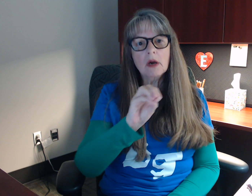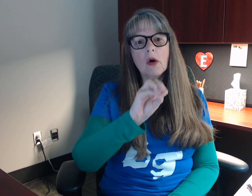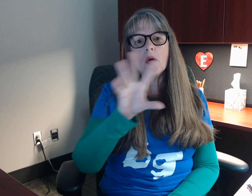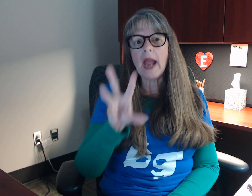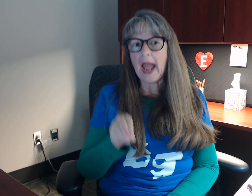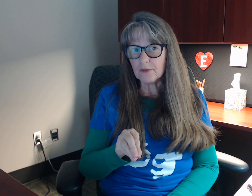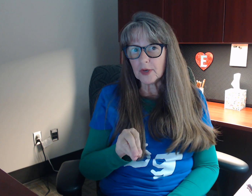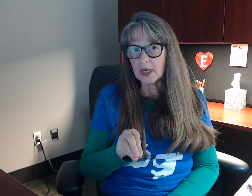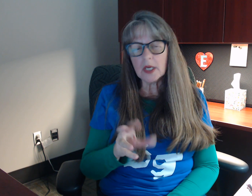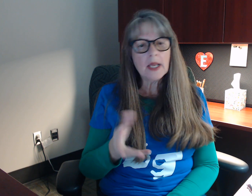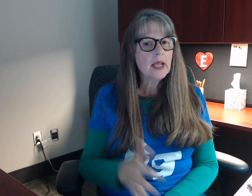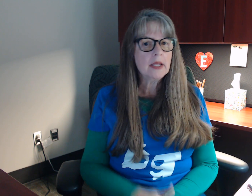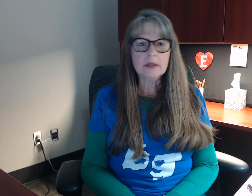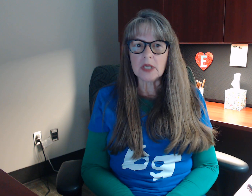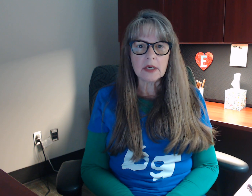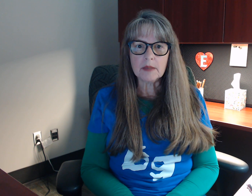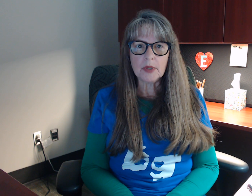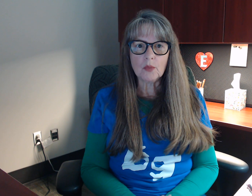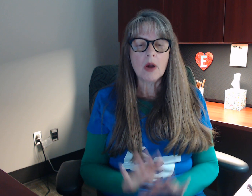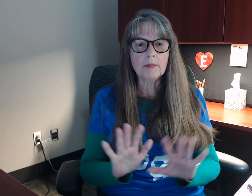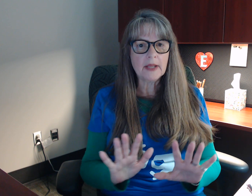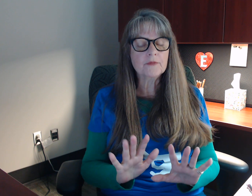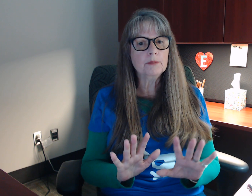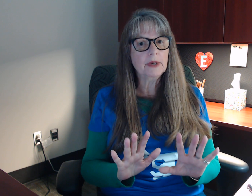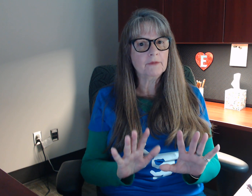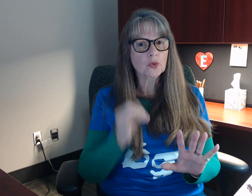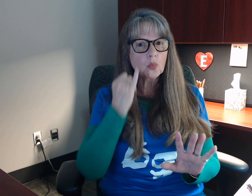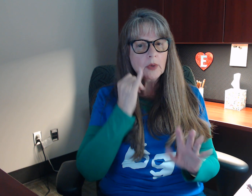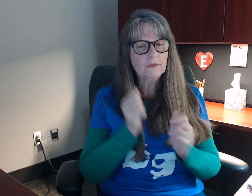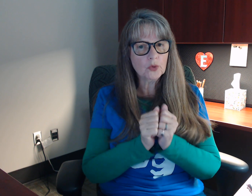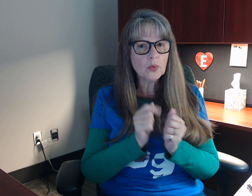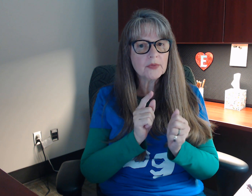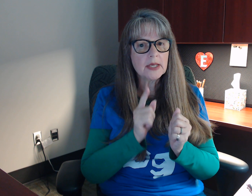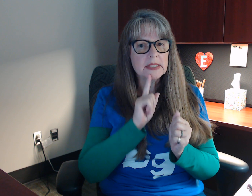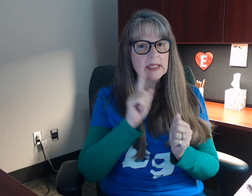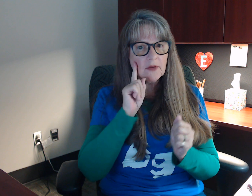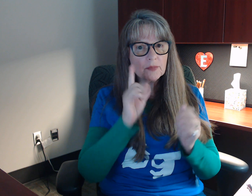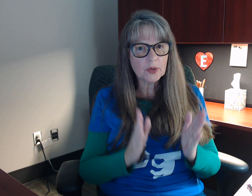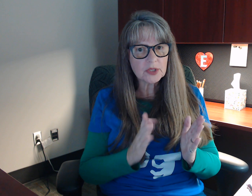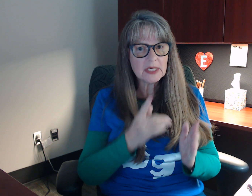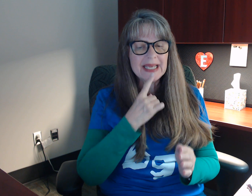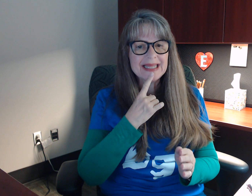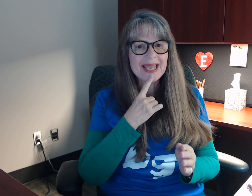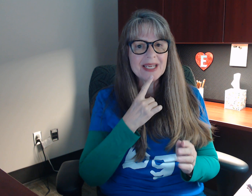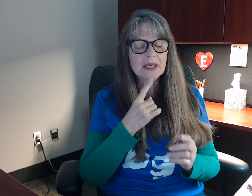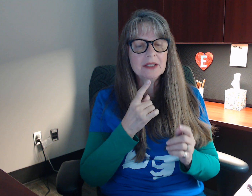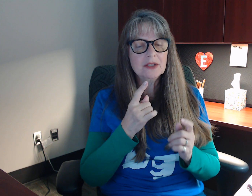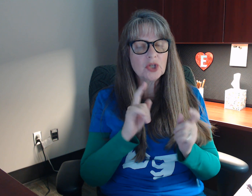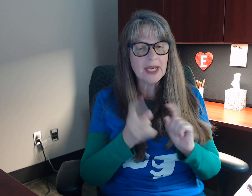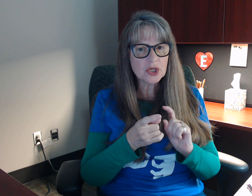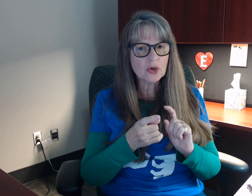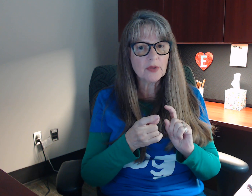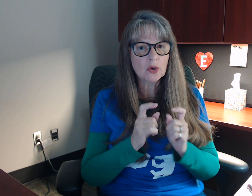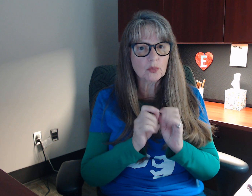or Africa, it's not going to be wrong. But if you're with a deaf person and they change it or they correct